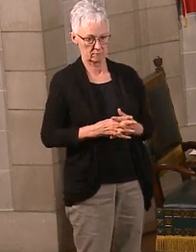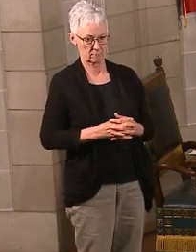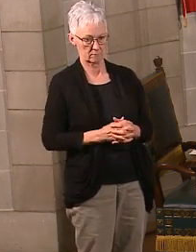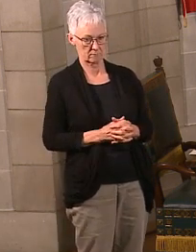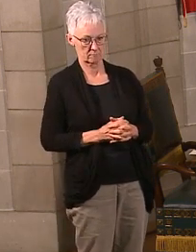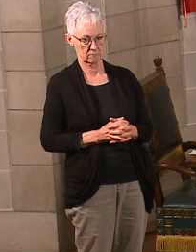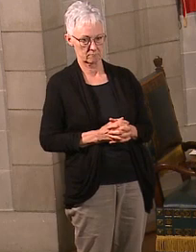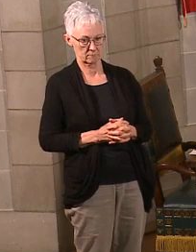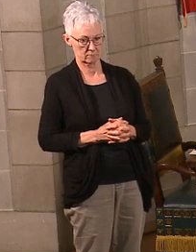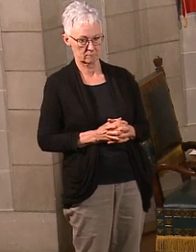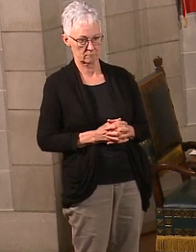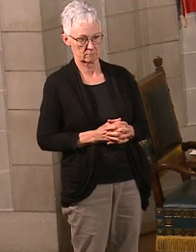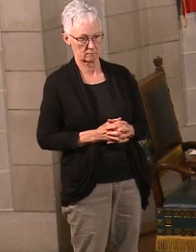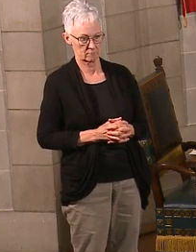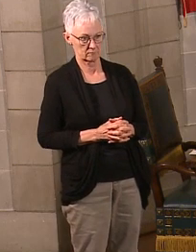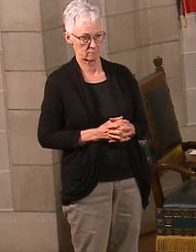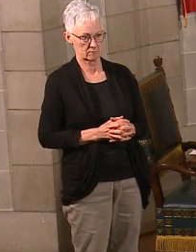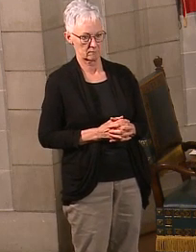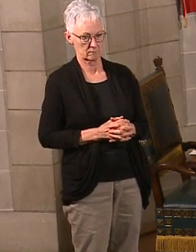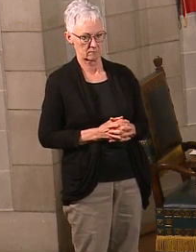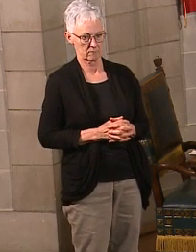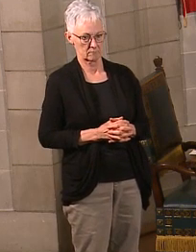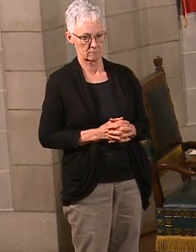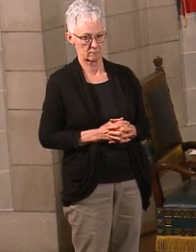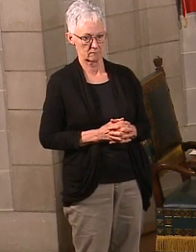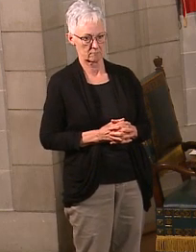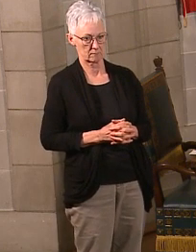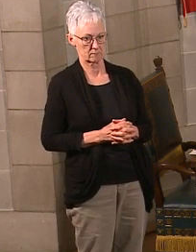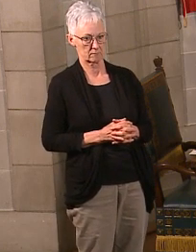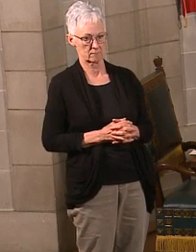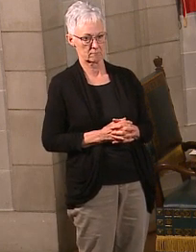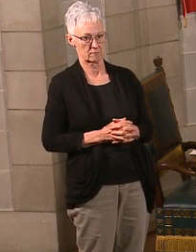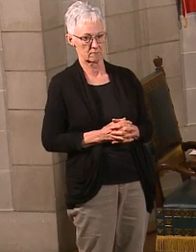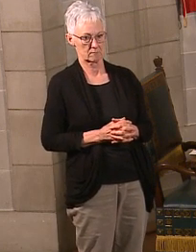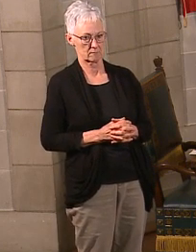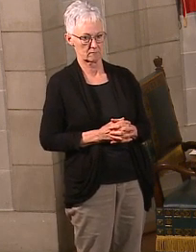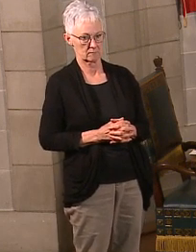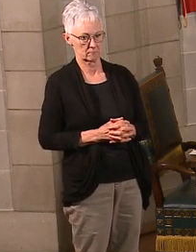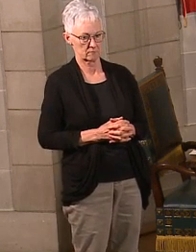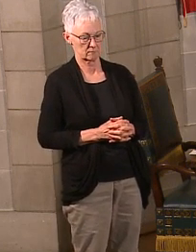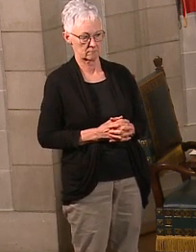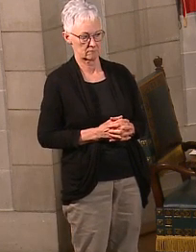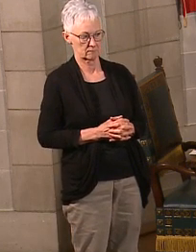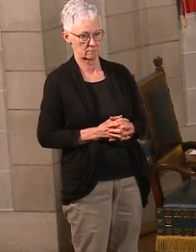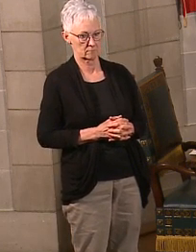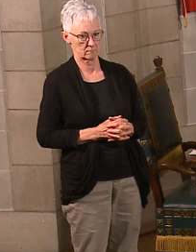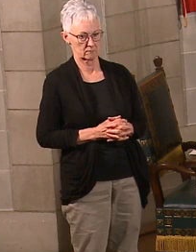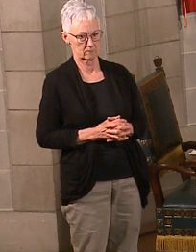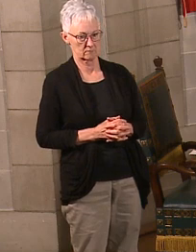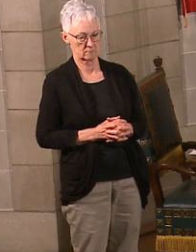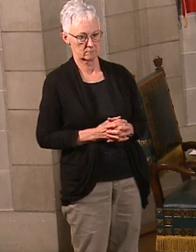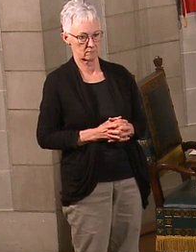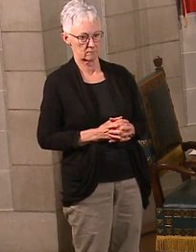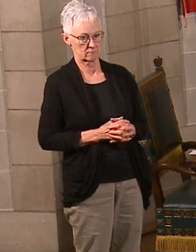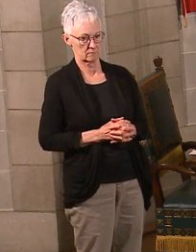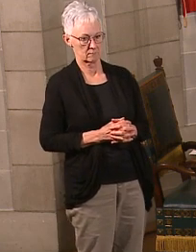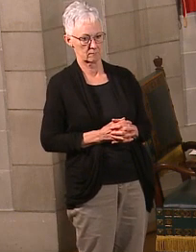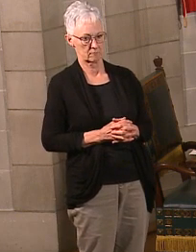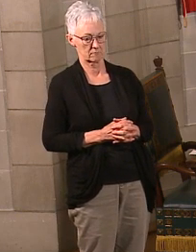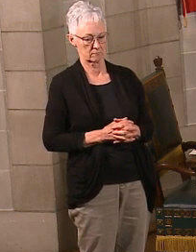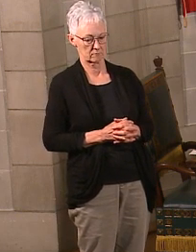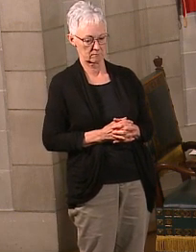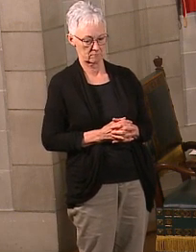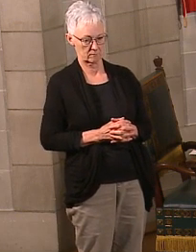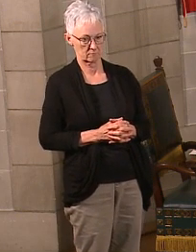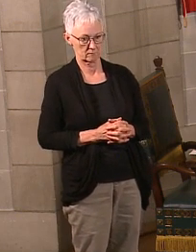asked for an emergency order to force you to disclose your COVID plan. And they said your refusal to do